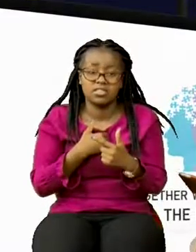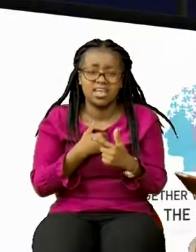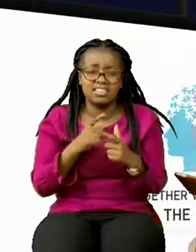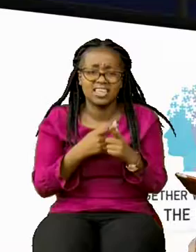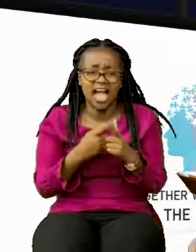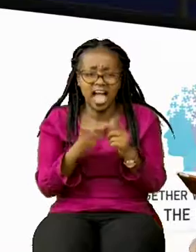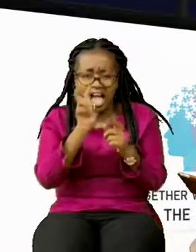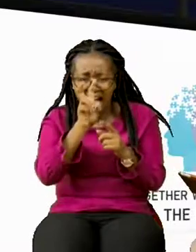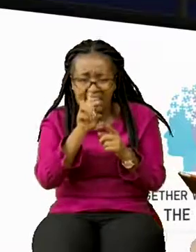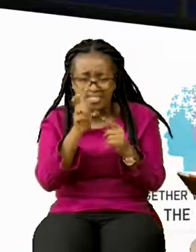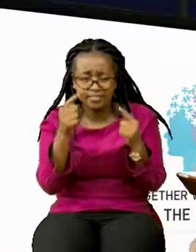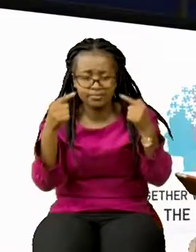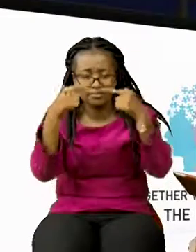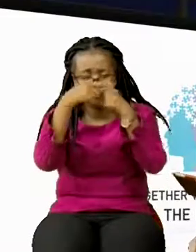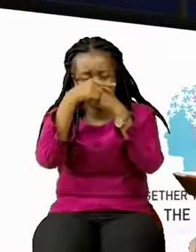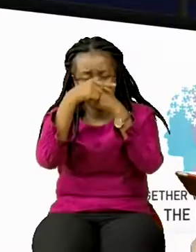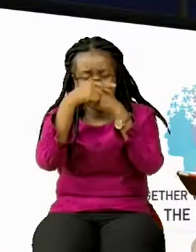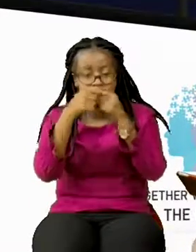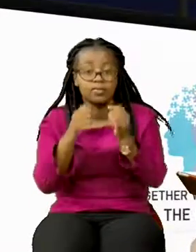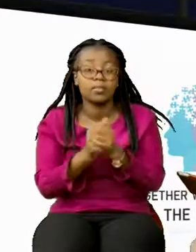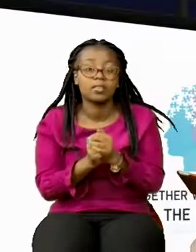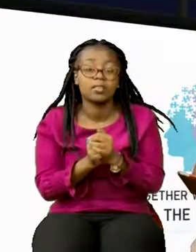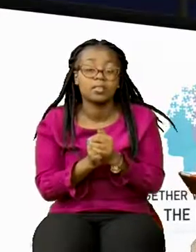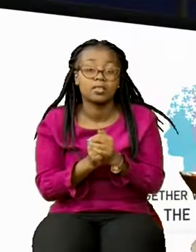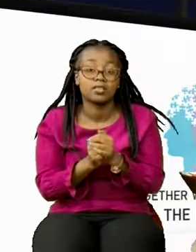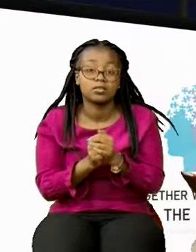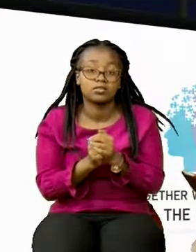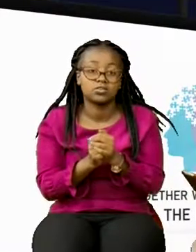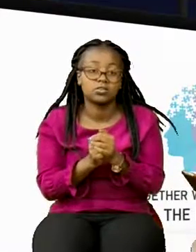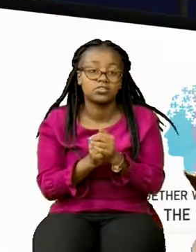Like when they're looking, when in Swahili tunasema macho